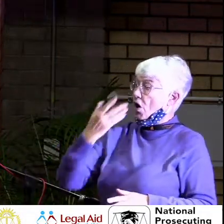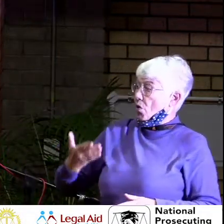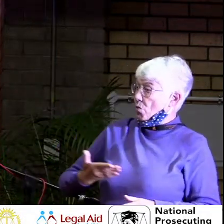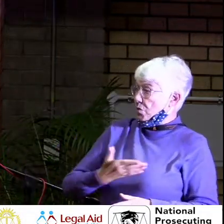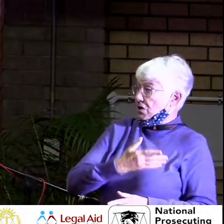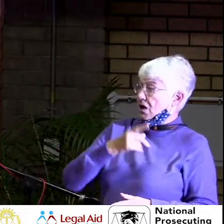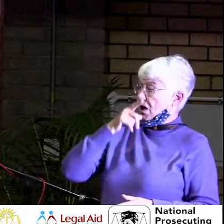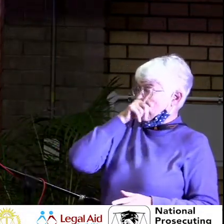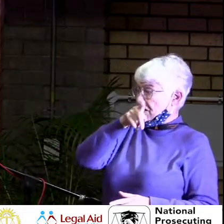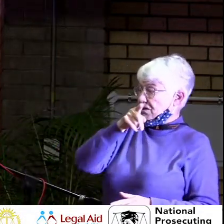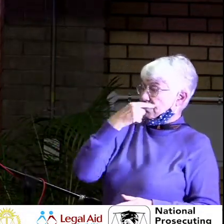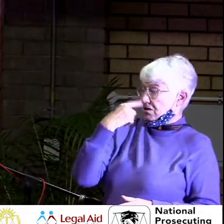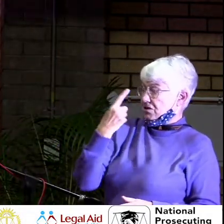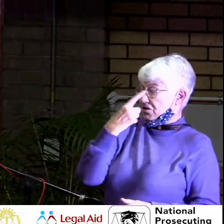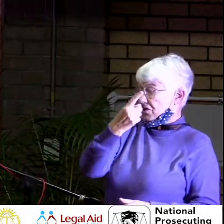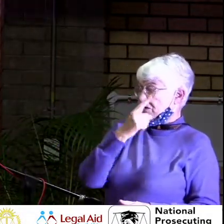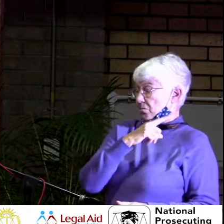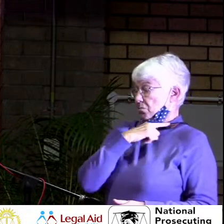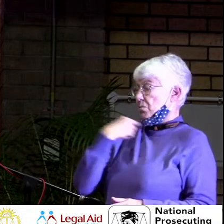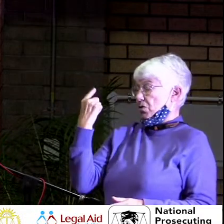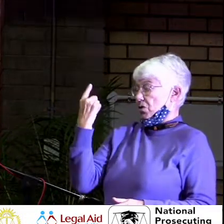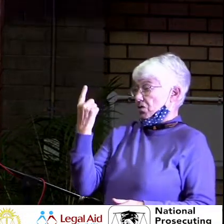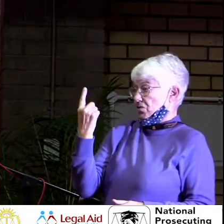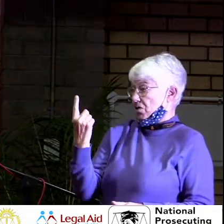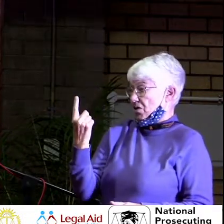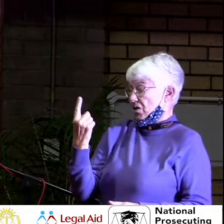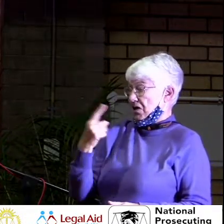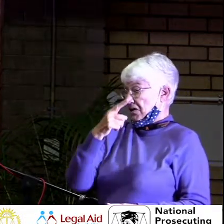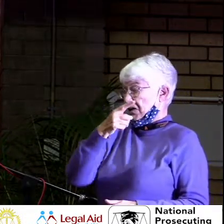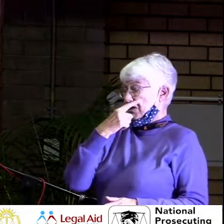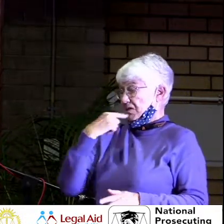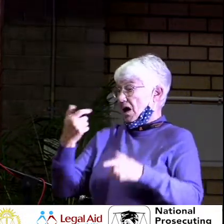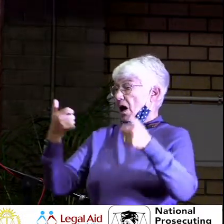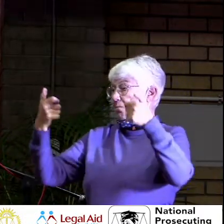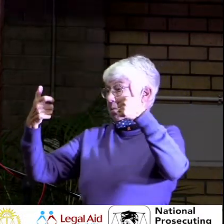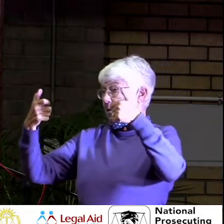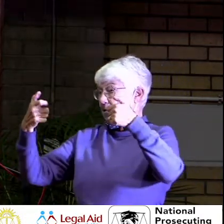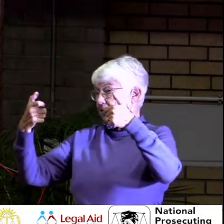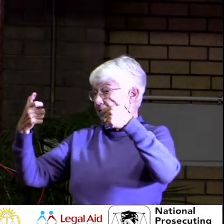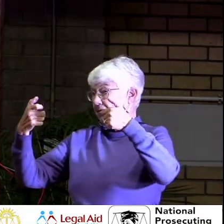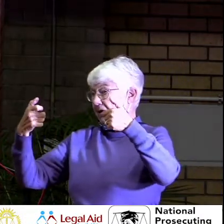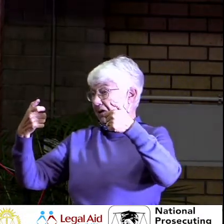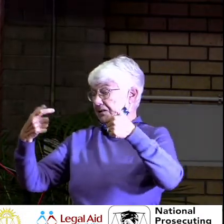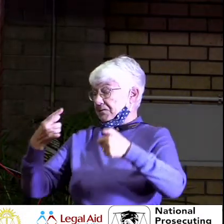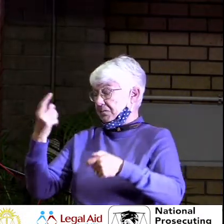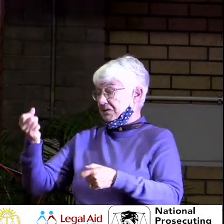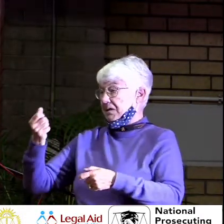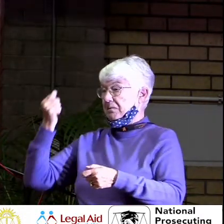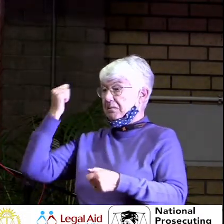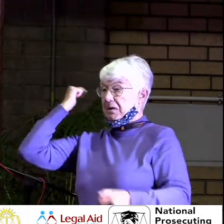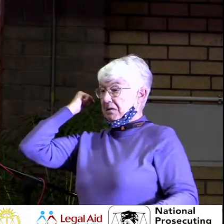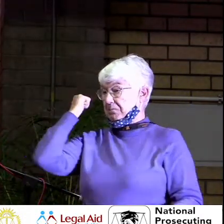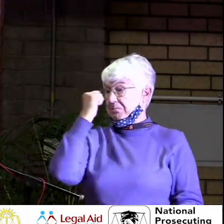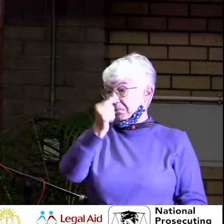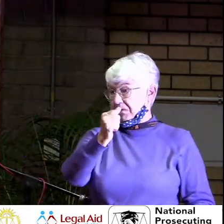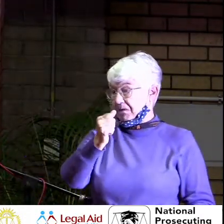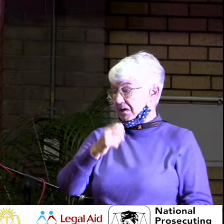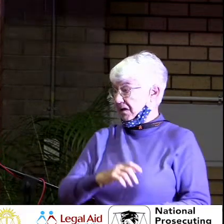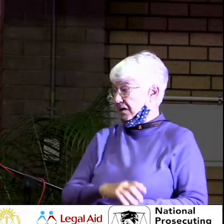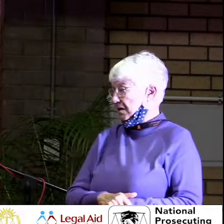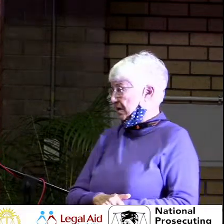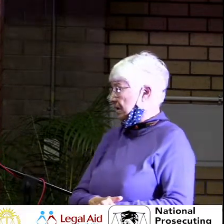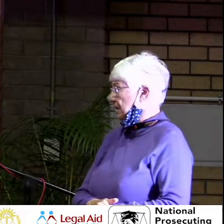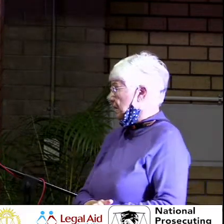with murder. Sy het haar boyfriend gesteek. Maar sy vertel vir ons